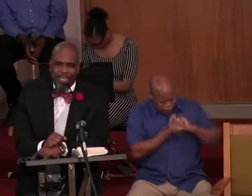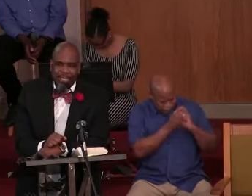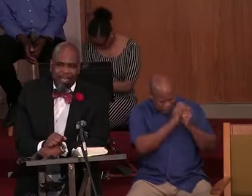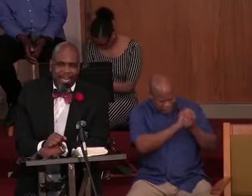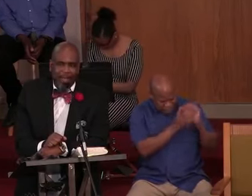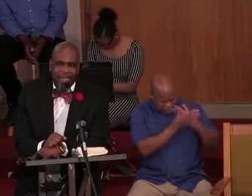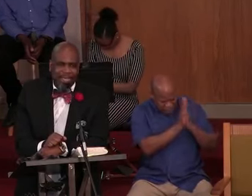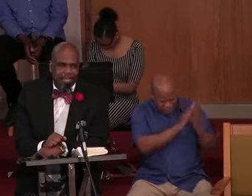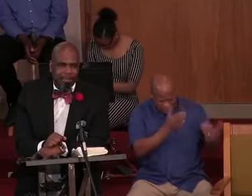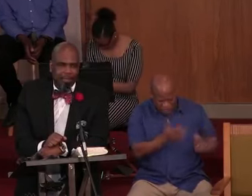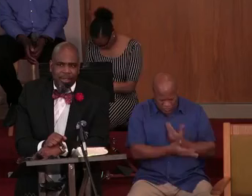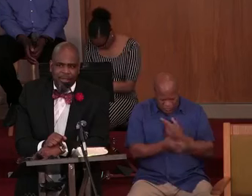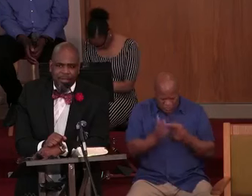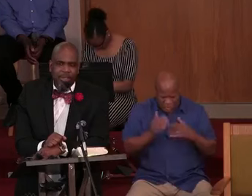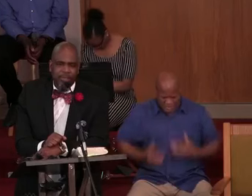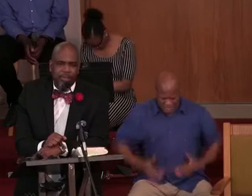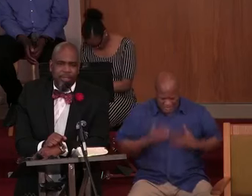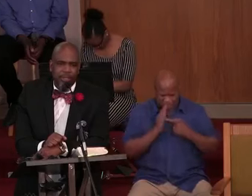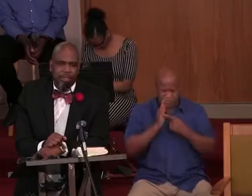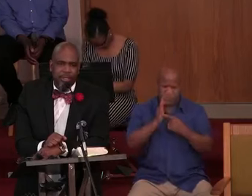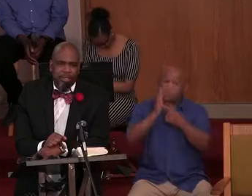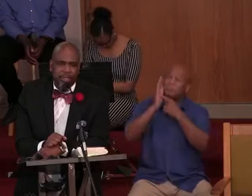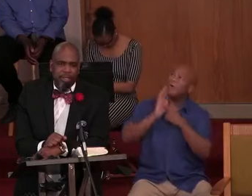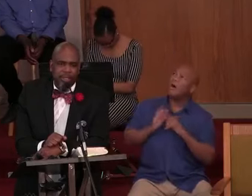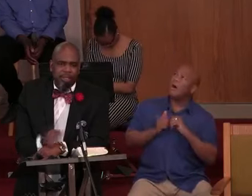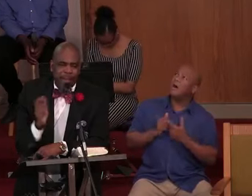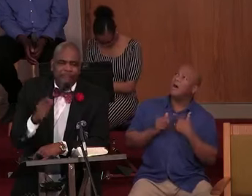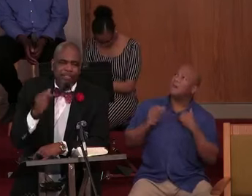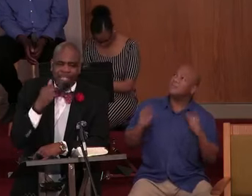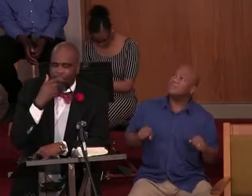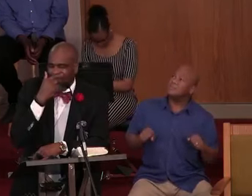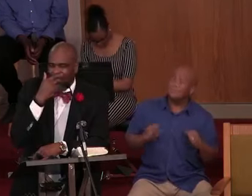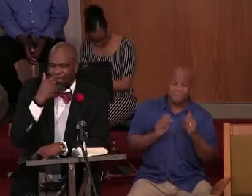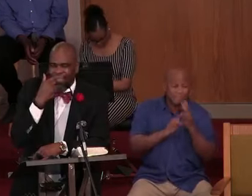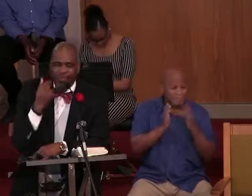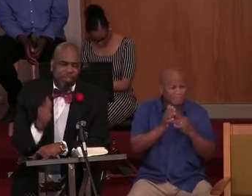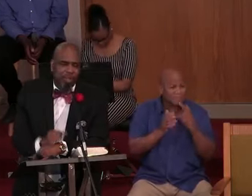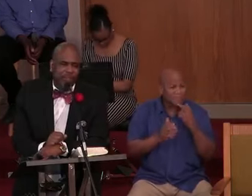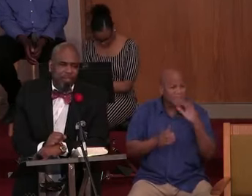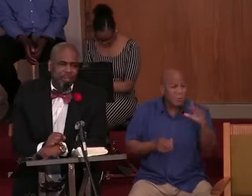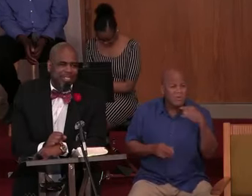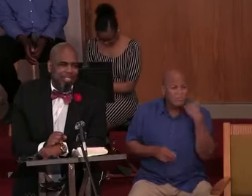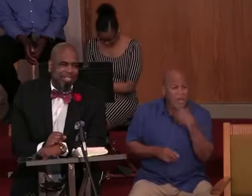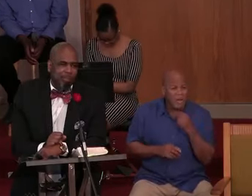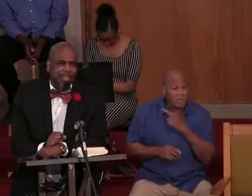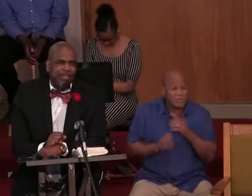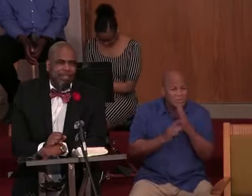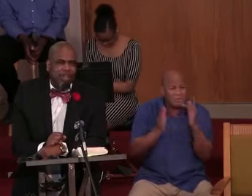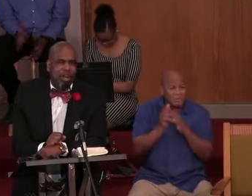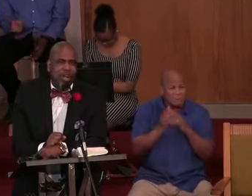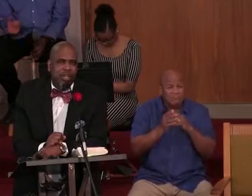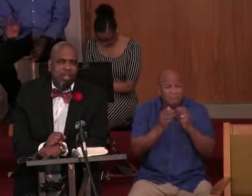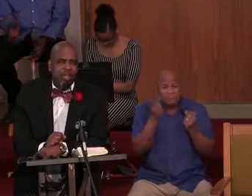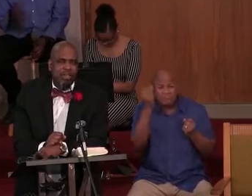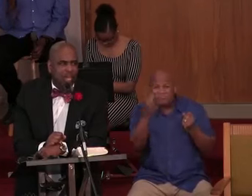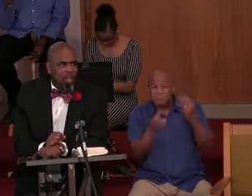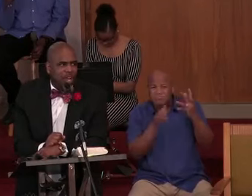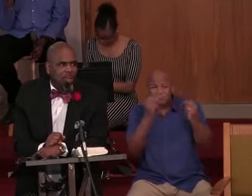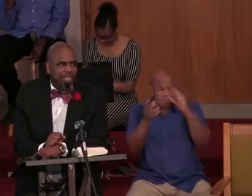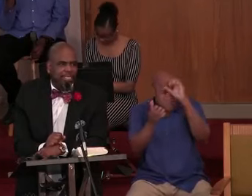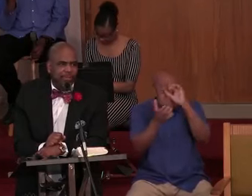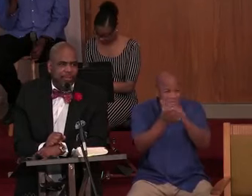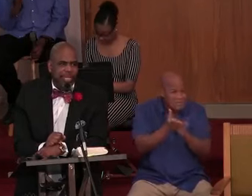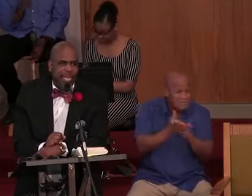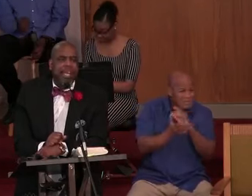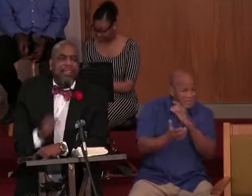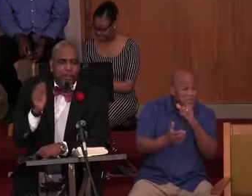me how to live that I might live for you. The Bible said if you confess with your mouth the Lord Jesus and believe it in your heart that God